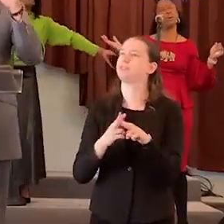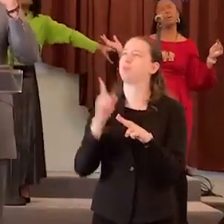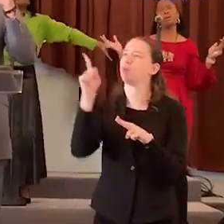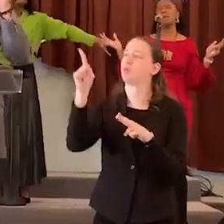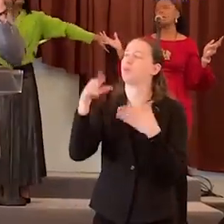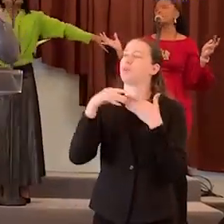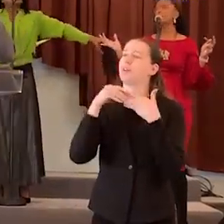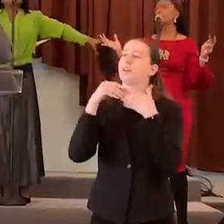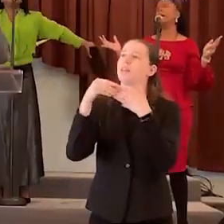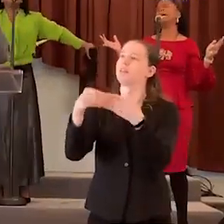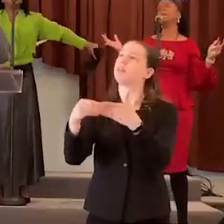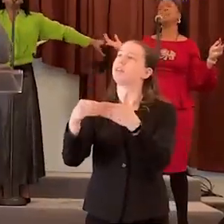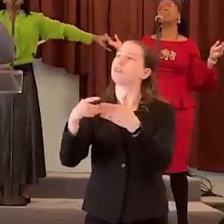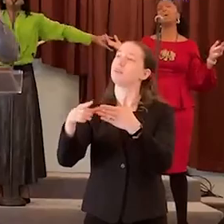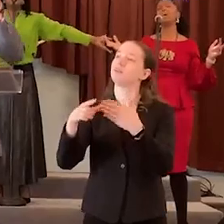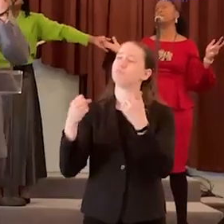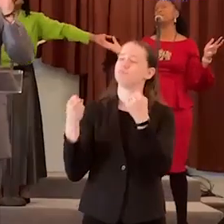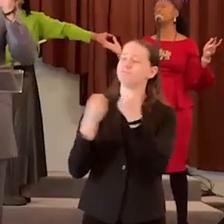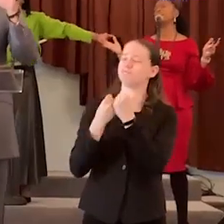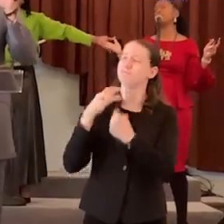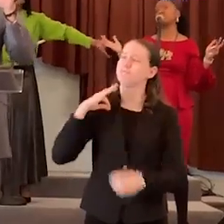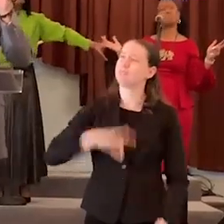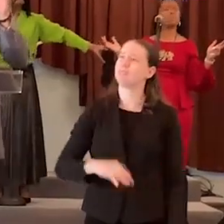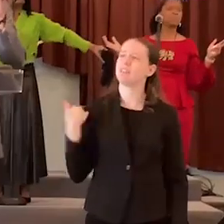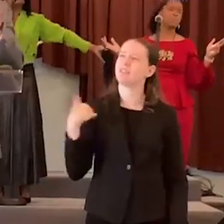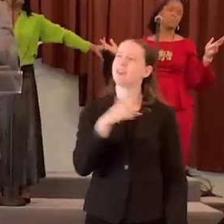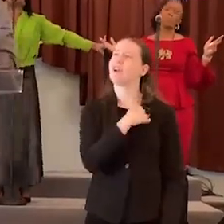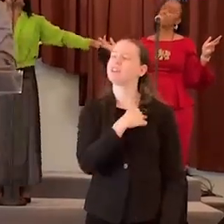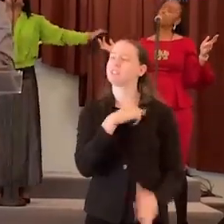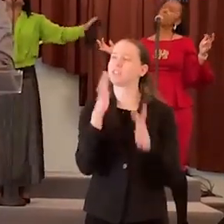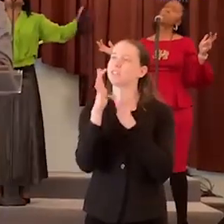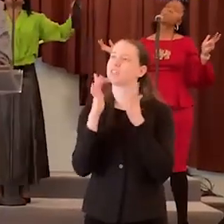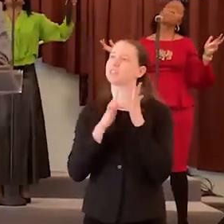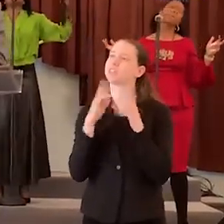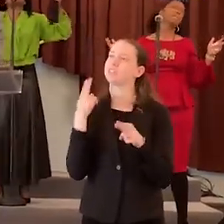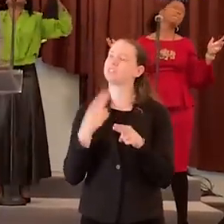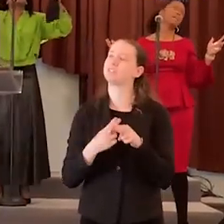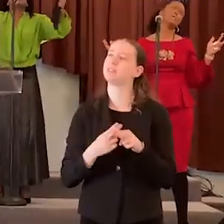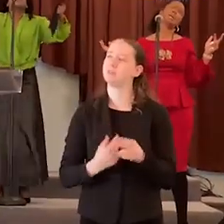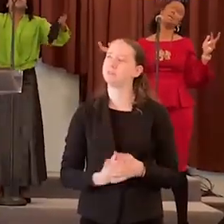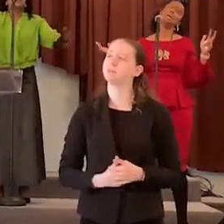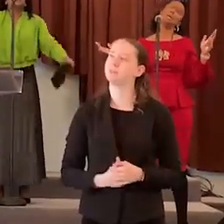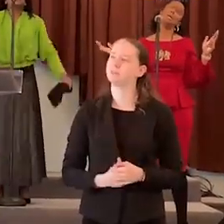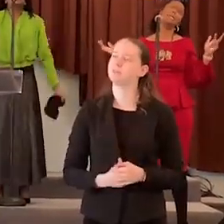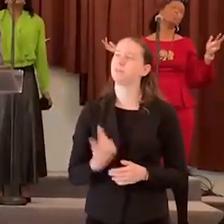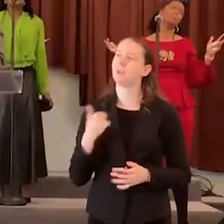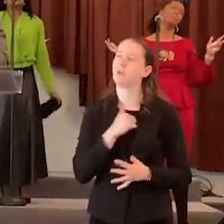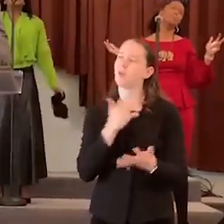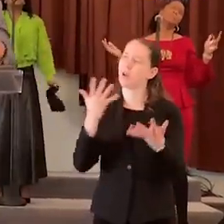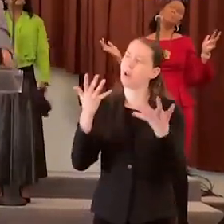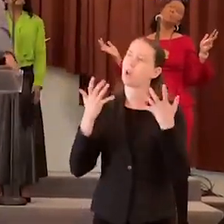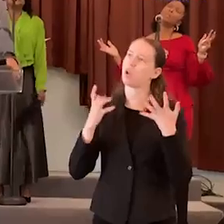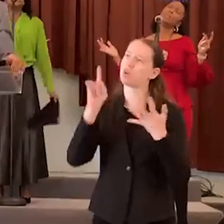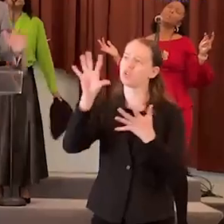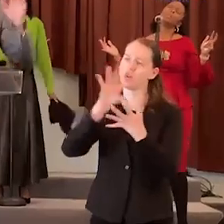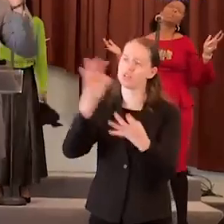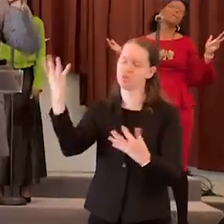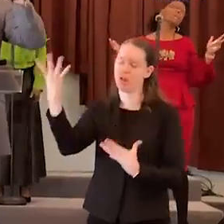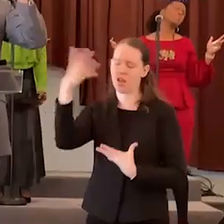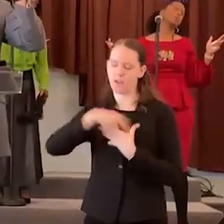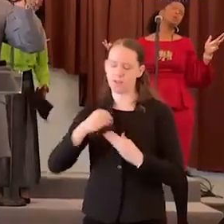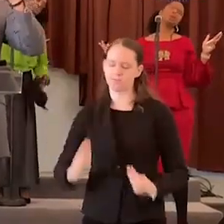Your way through us, for us. In the name of Jesus, we want to run over. We